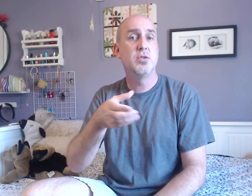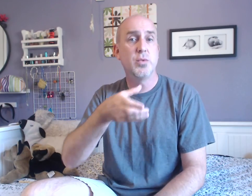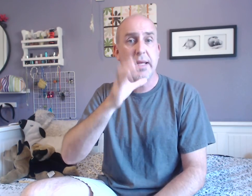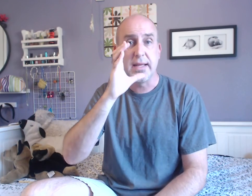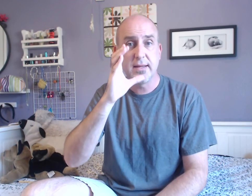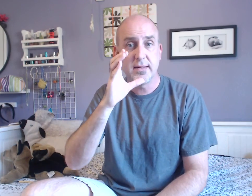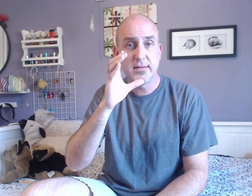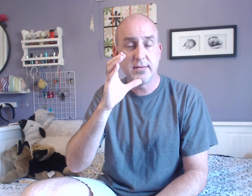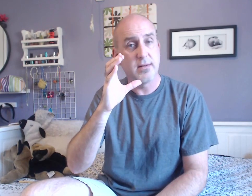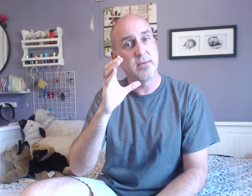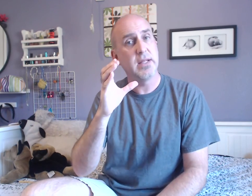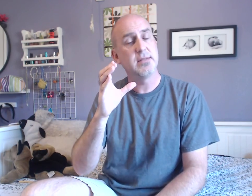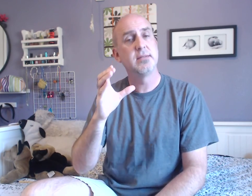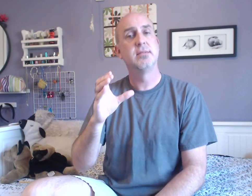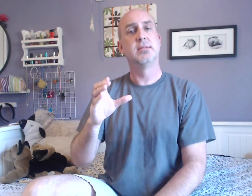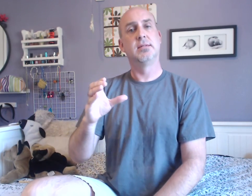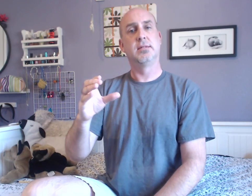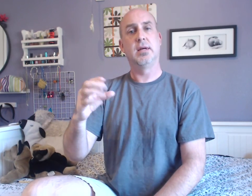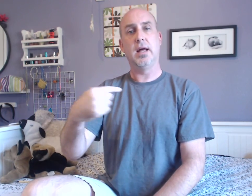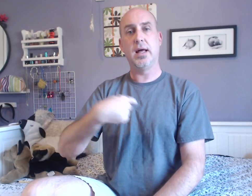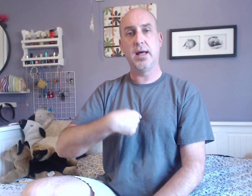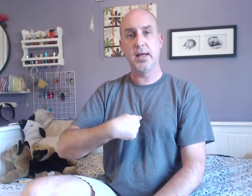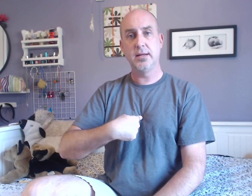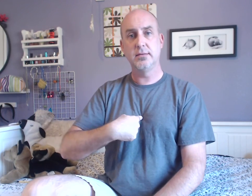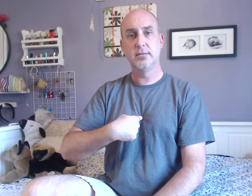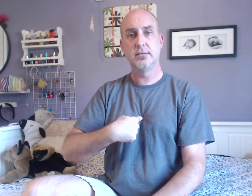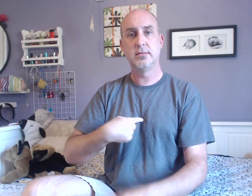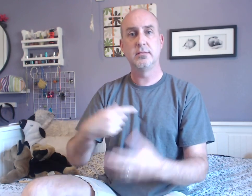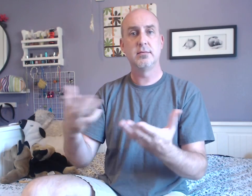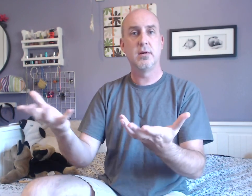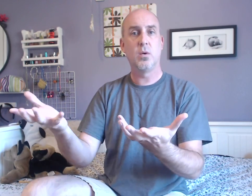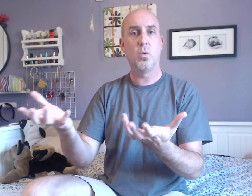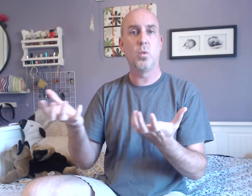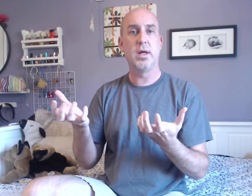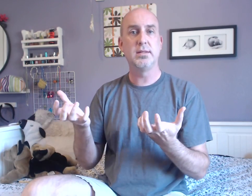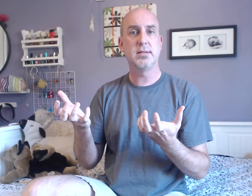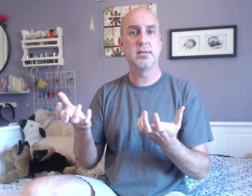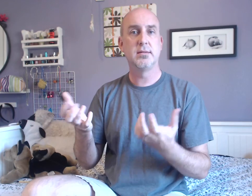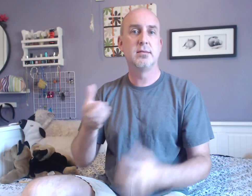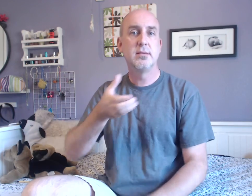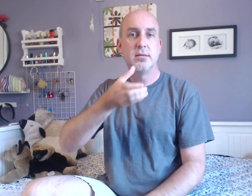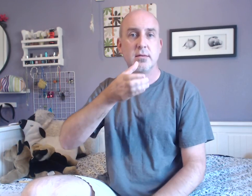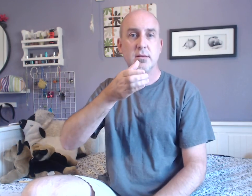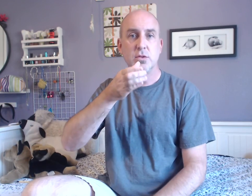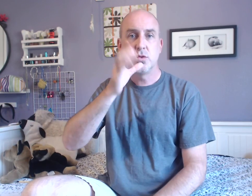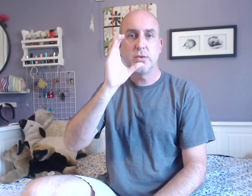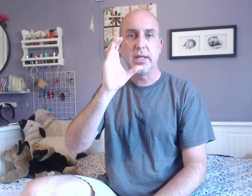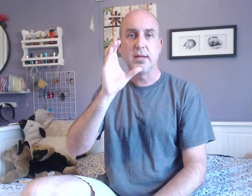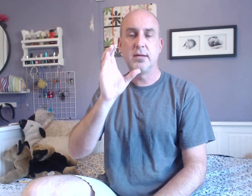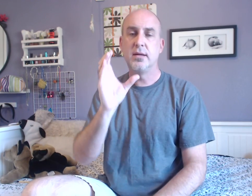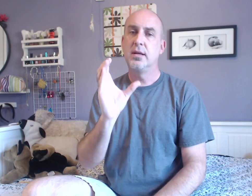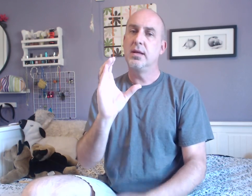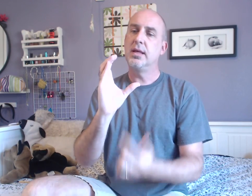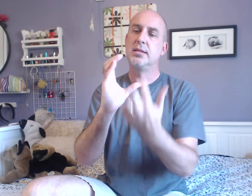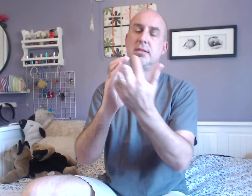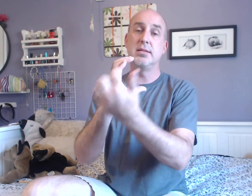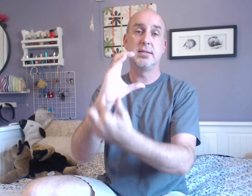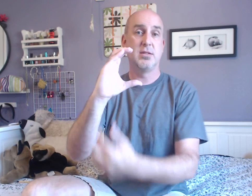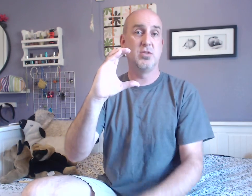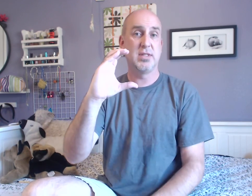drink. All right? I want drink. And this is just